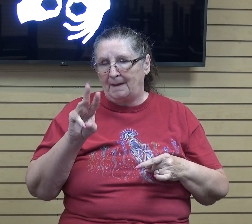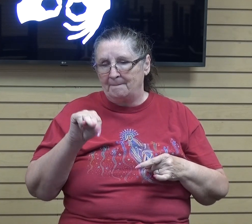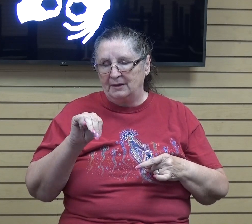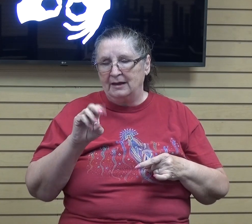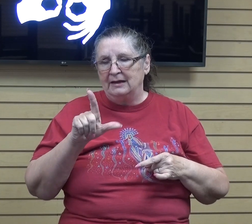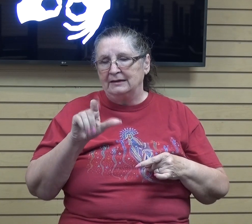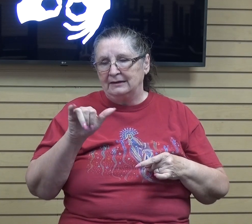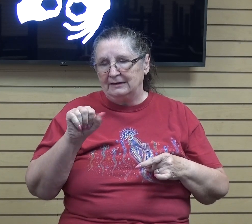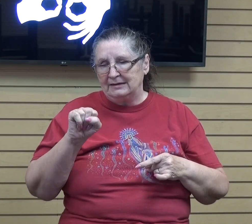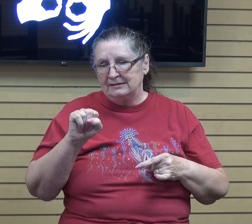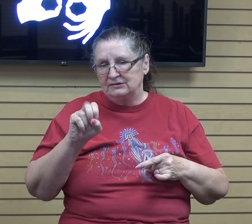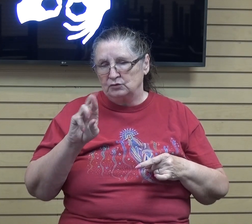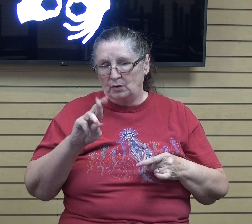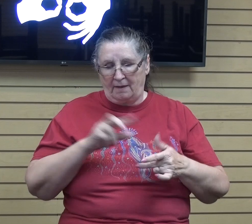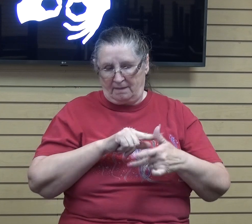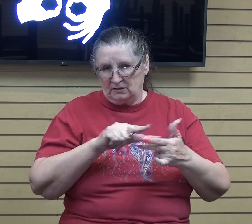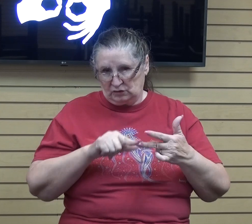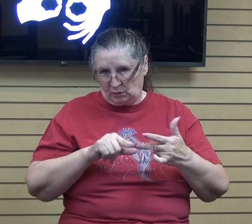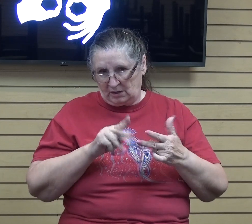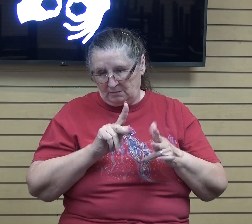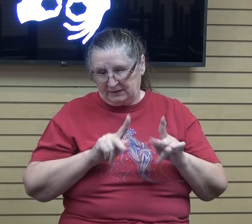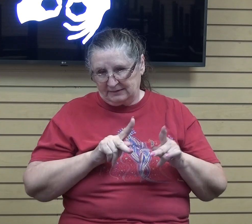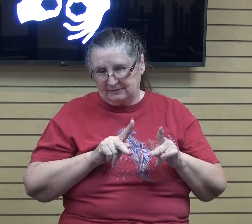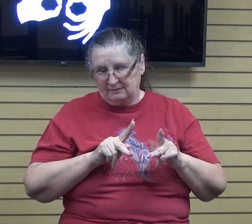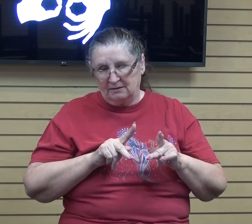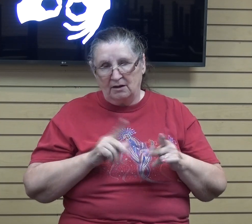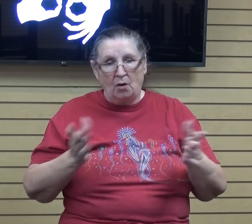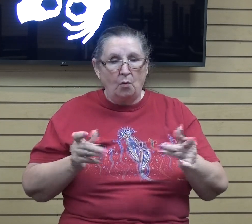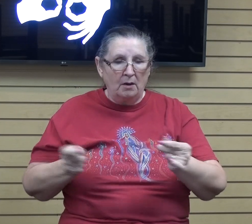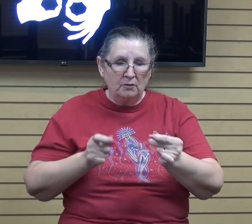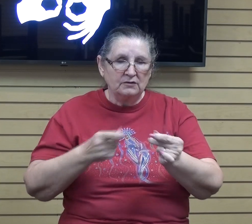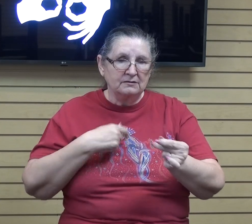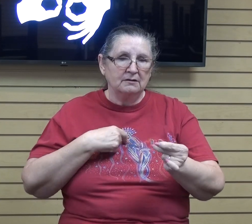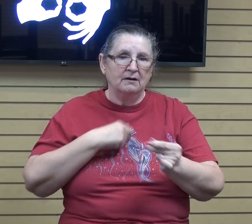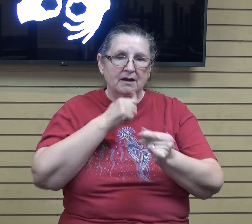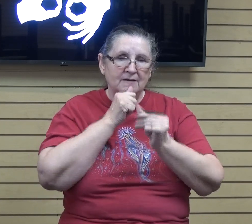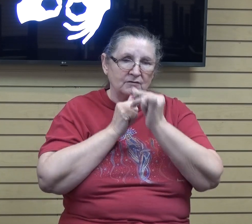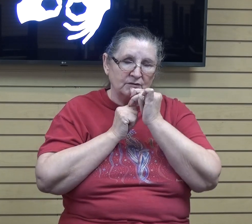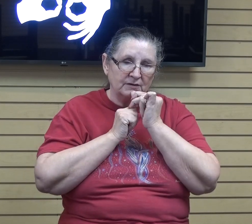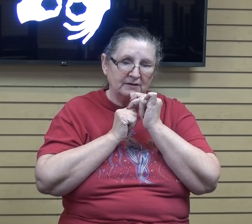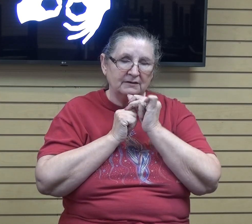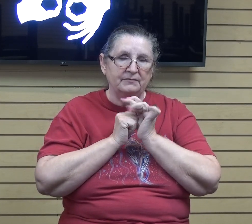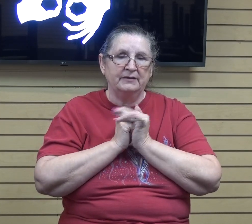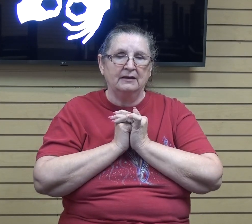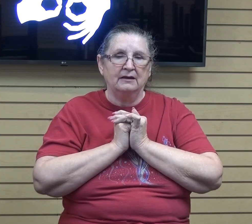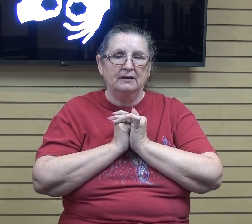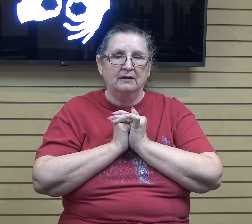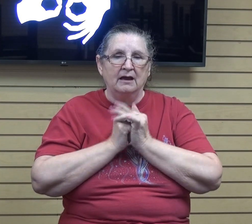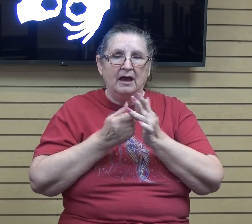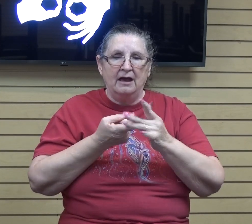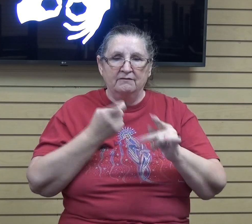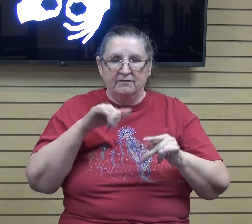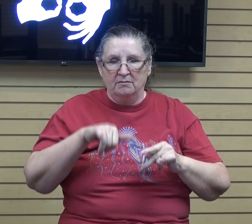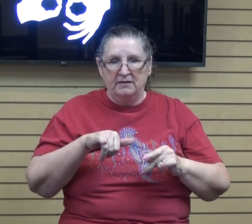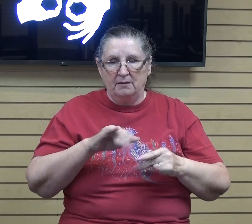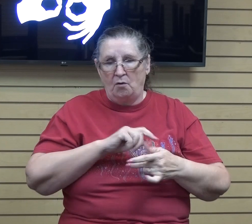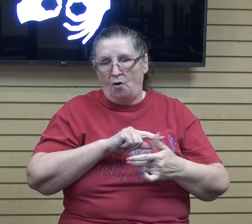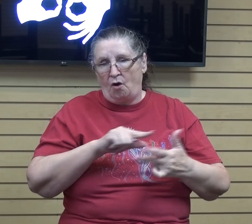talked about in Acts. What persecutions I endured, and here it is, and out of them all the